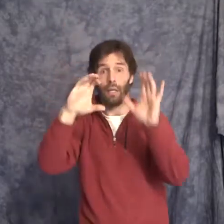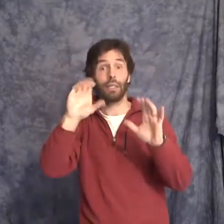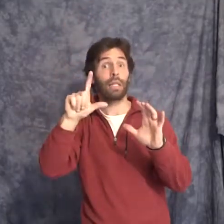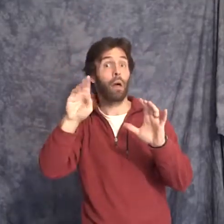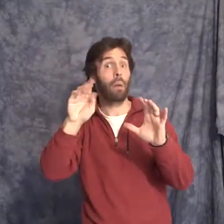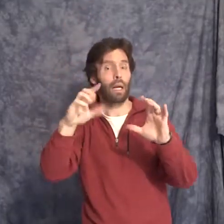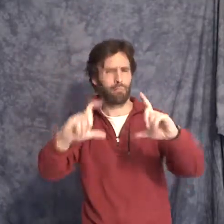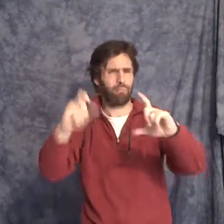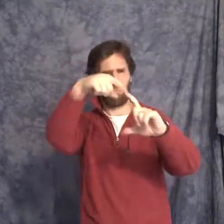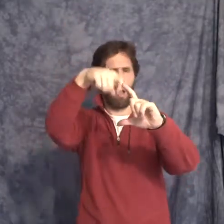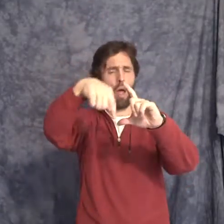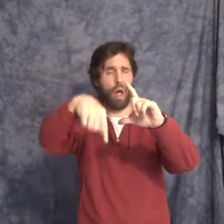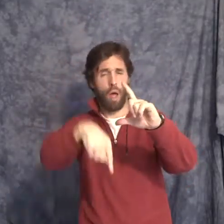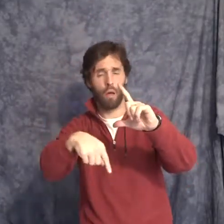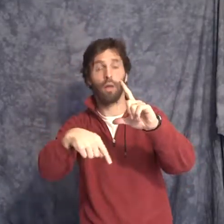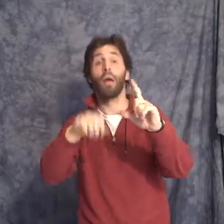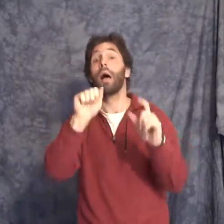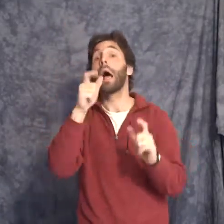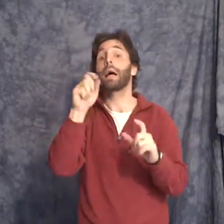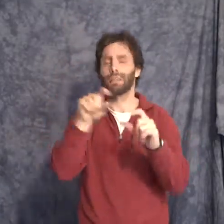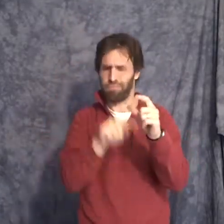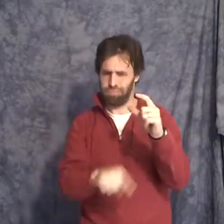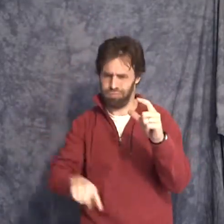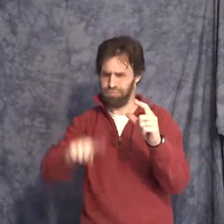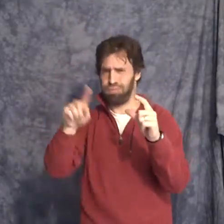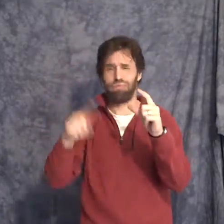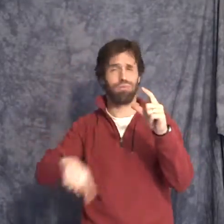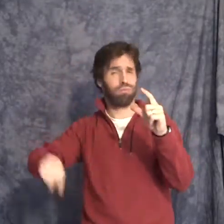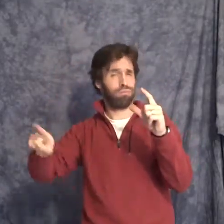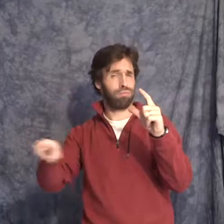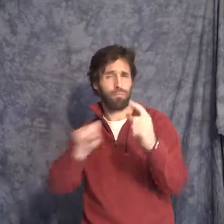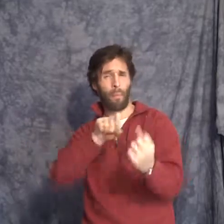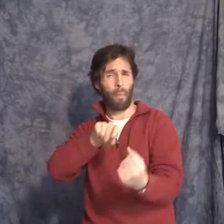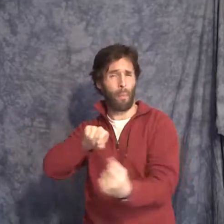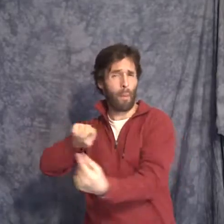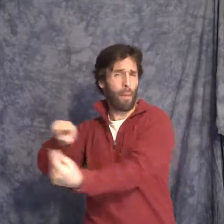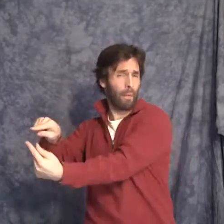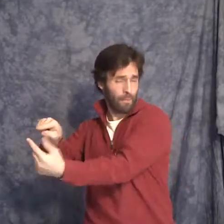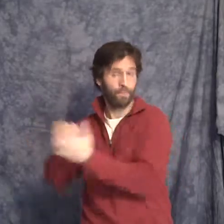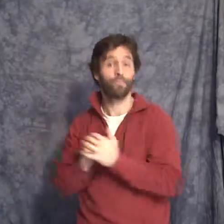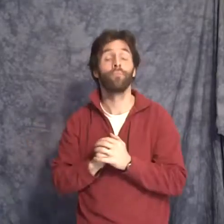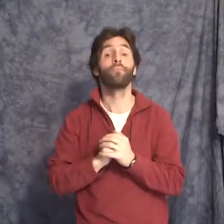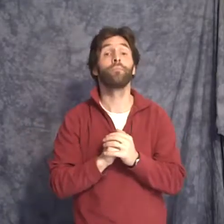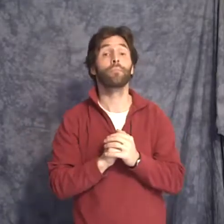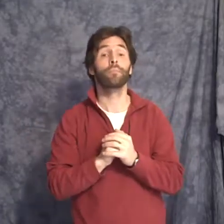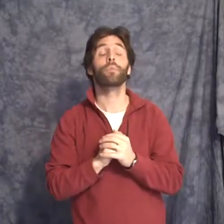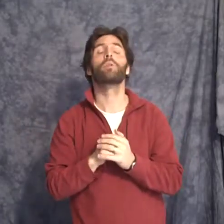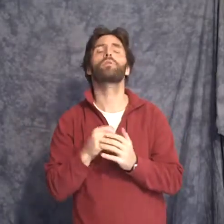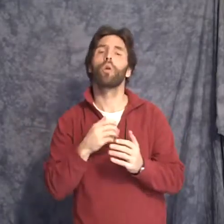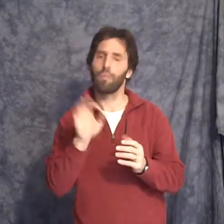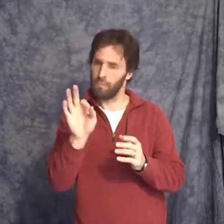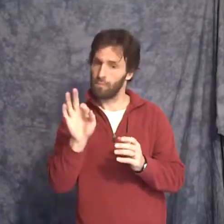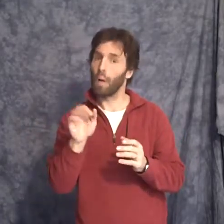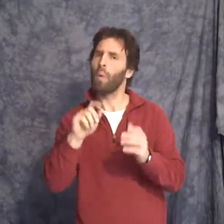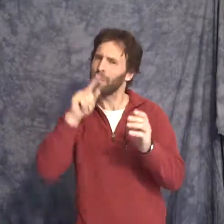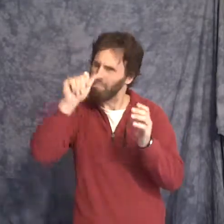length of the axon. So that you have that down on that paper. Do this for me.